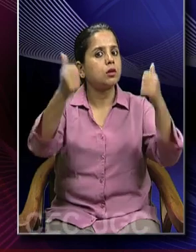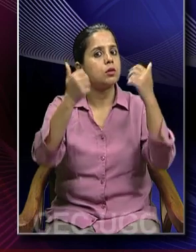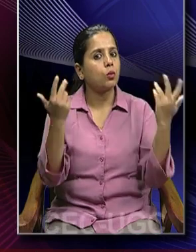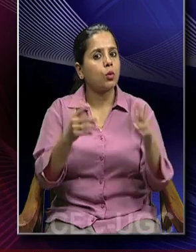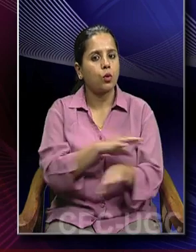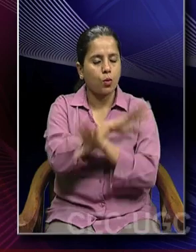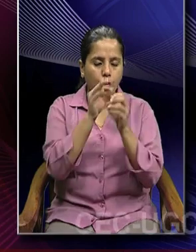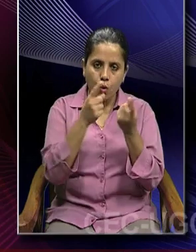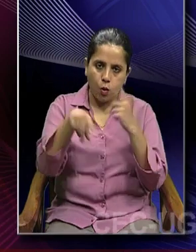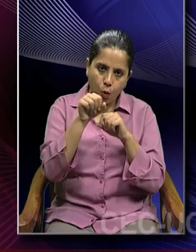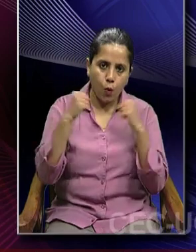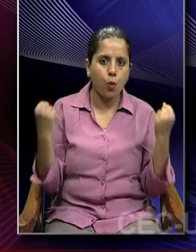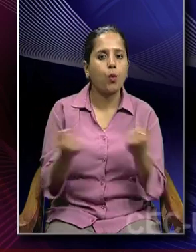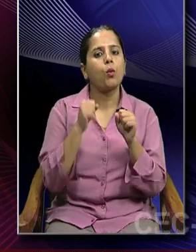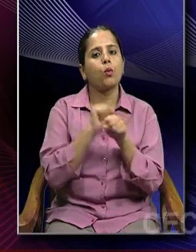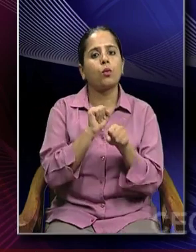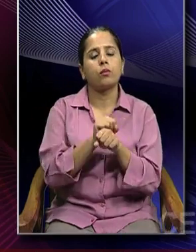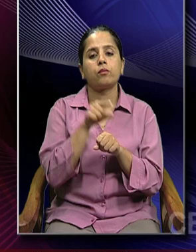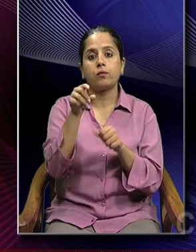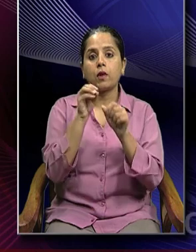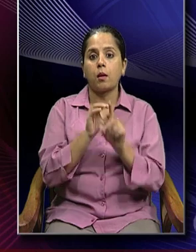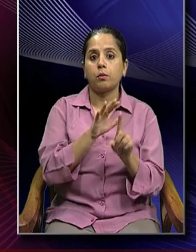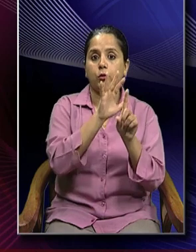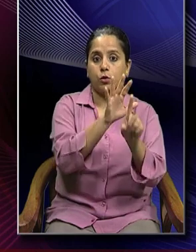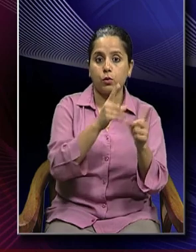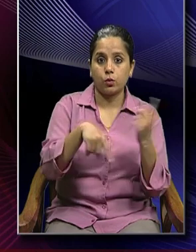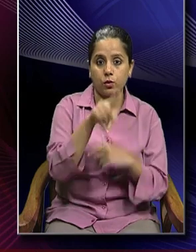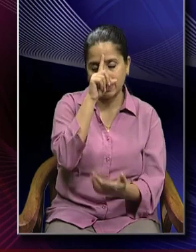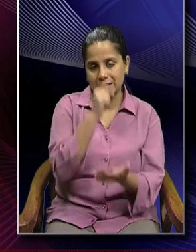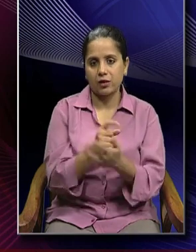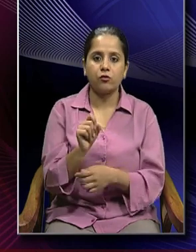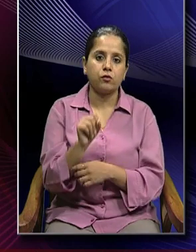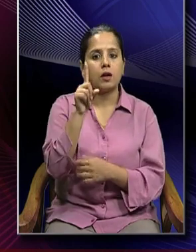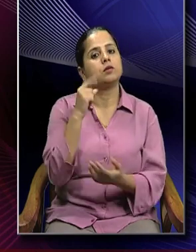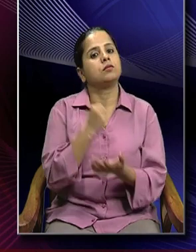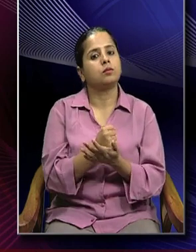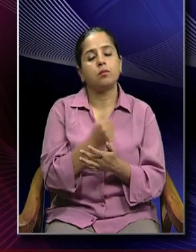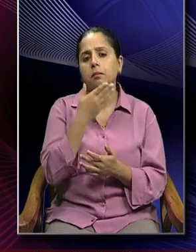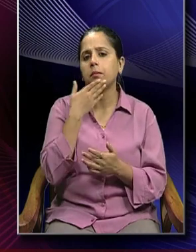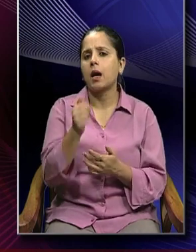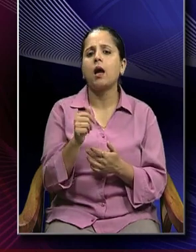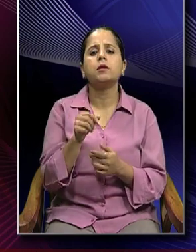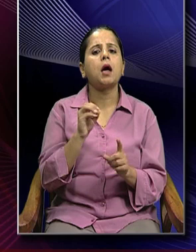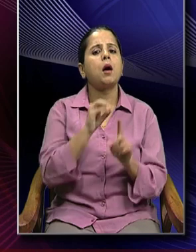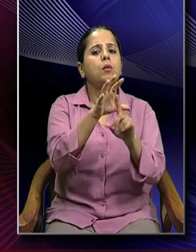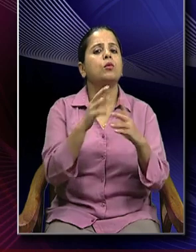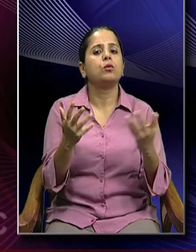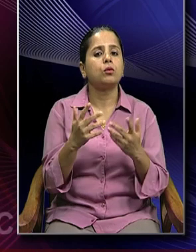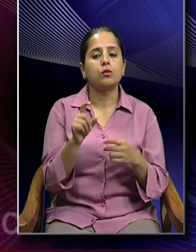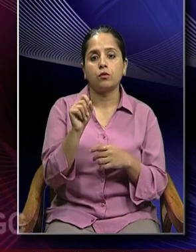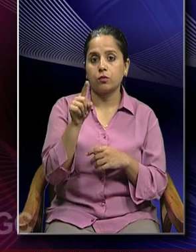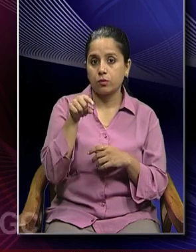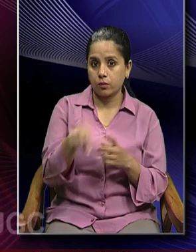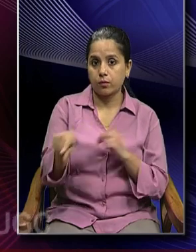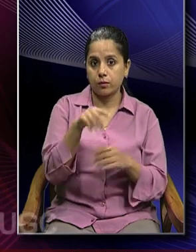entire exercise. So, the approach need to be decided first. So, the best approach I told you, the first one is based